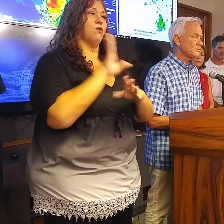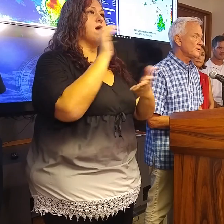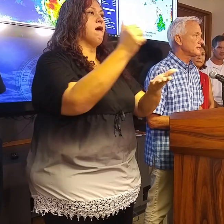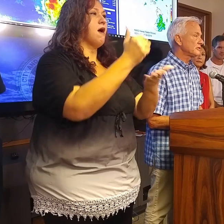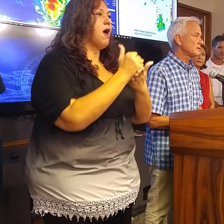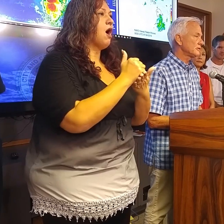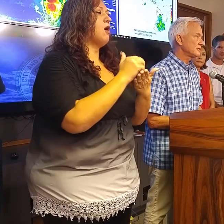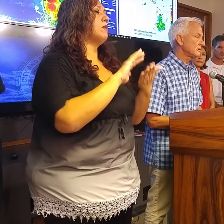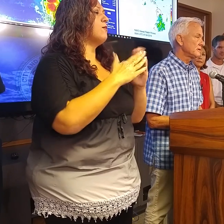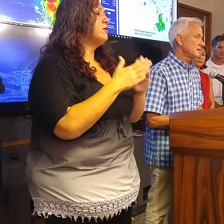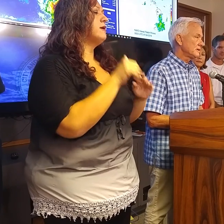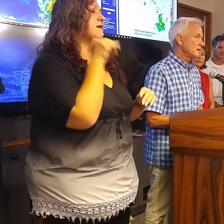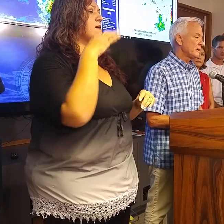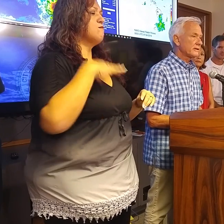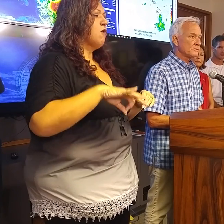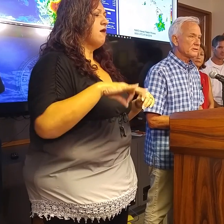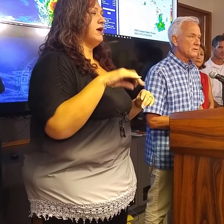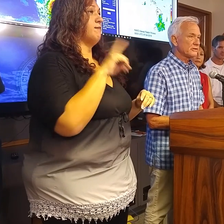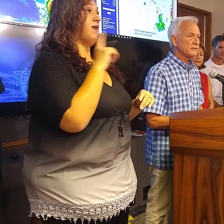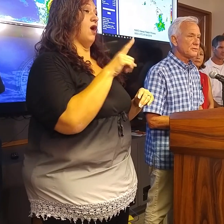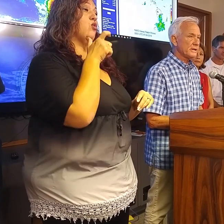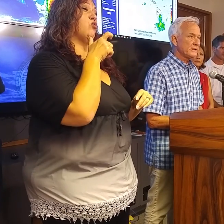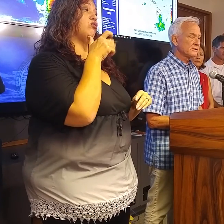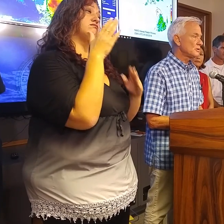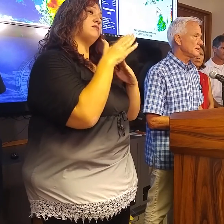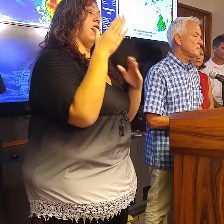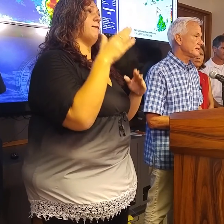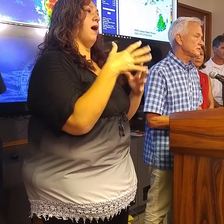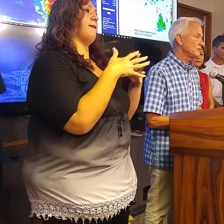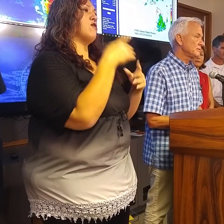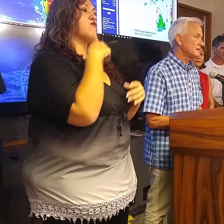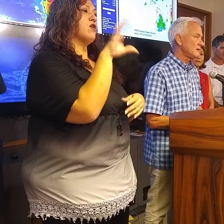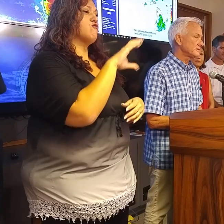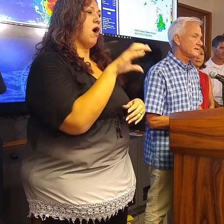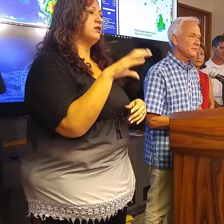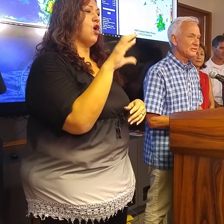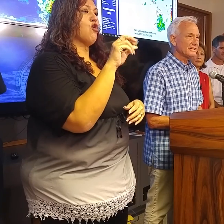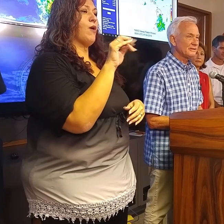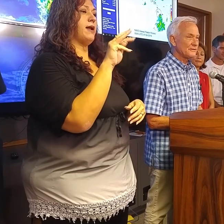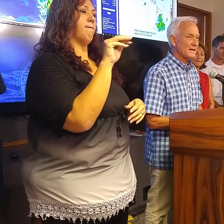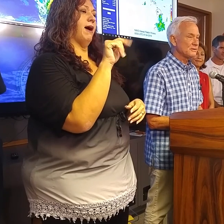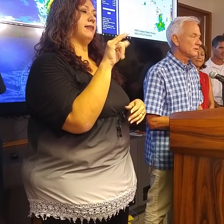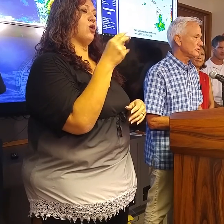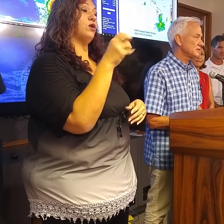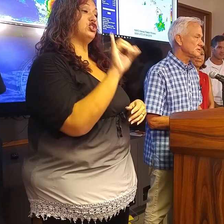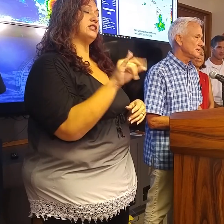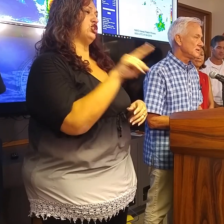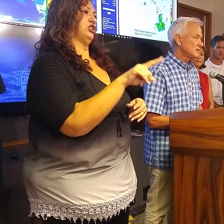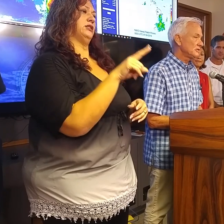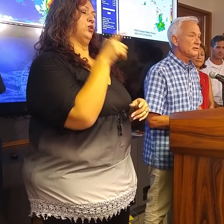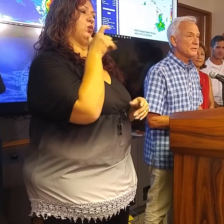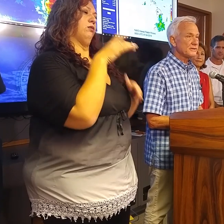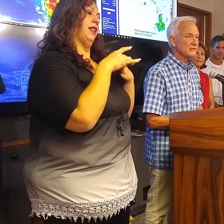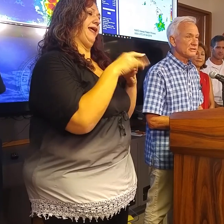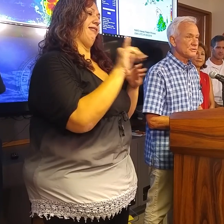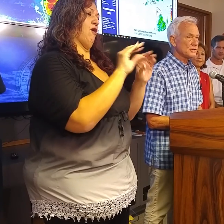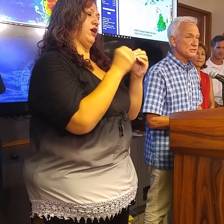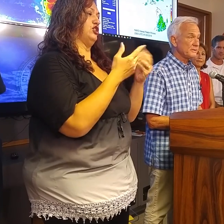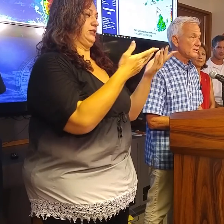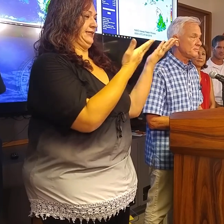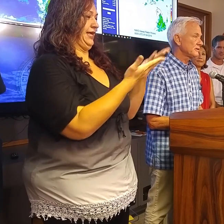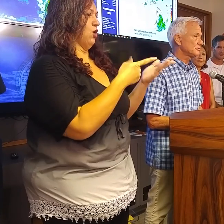and front and center is the American Red Cross of Hawaii. And Coralie Matayoshi has been a longtime executive of that organization. She's here with us,